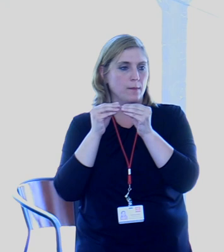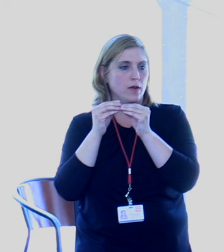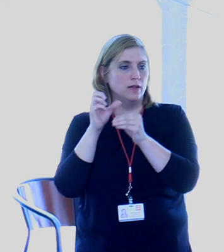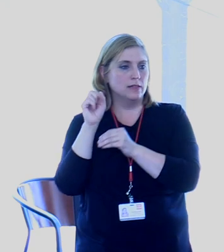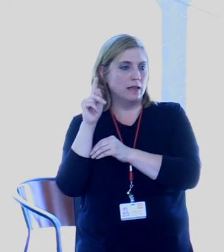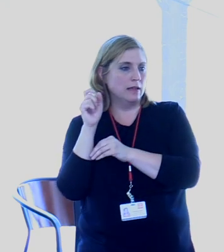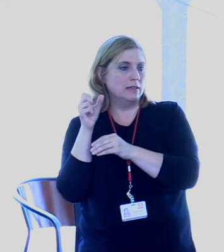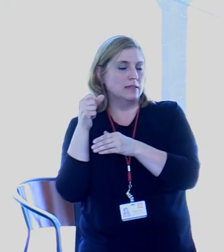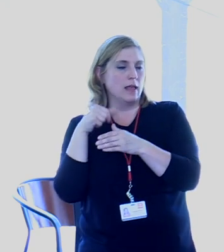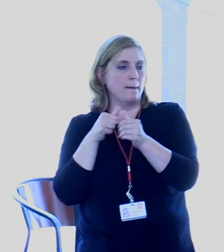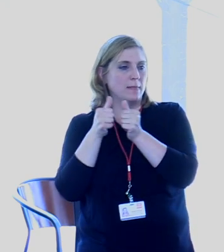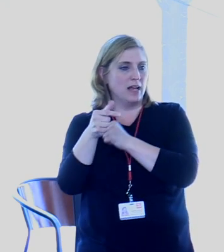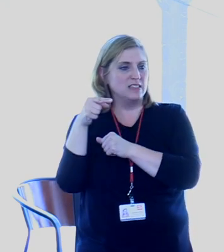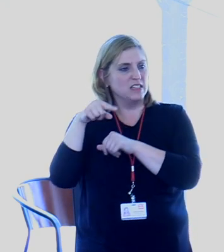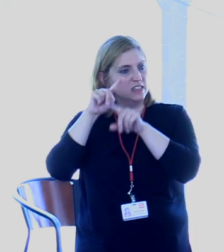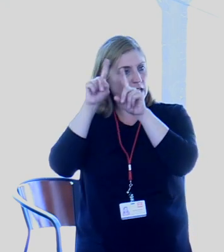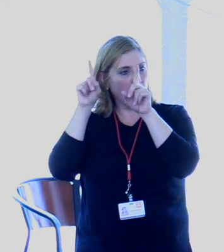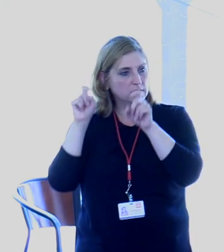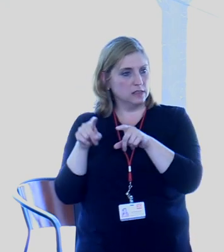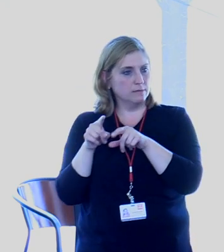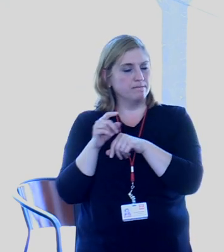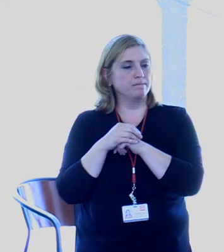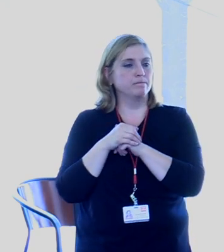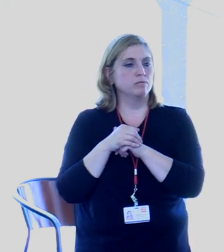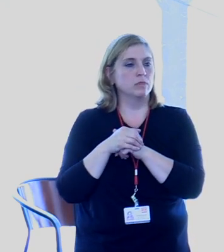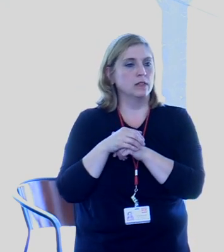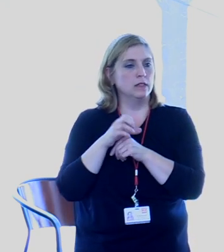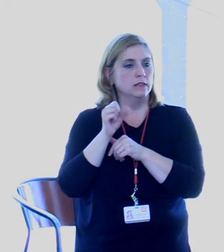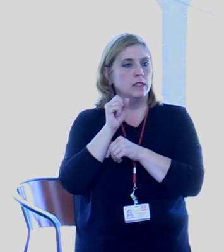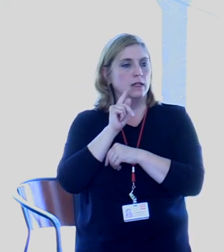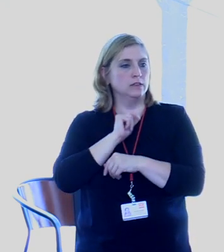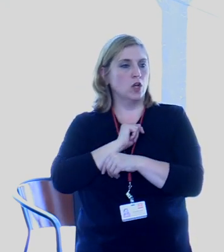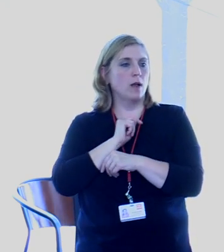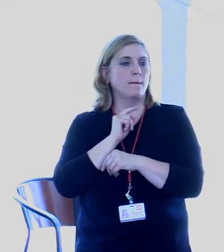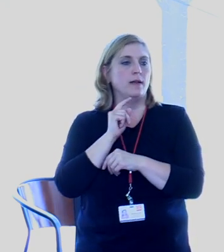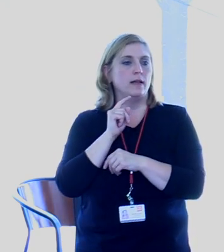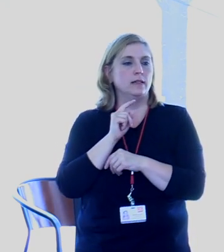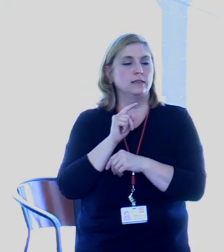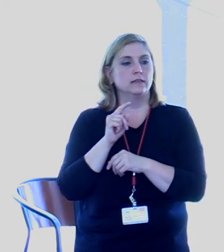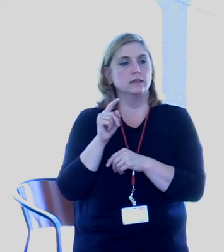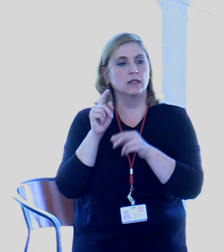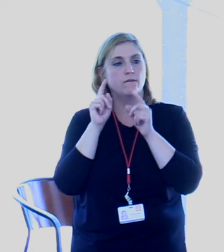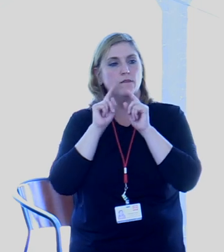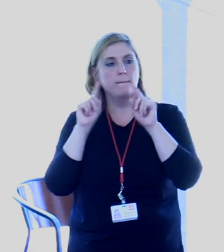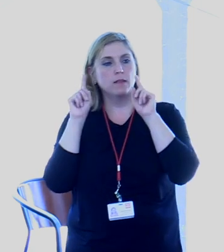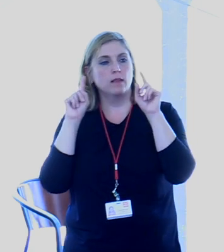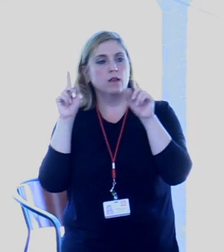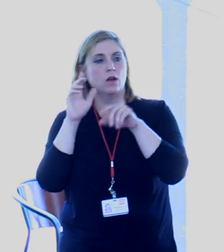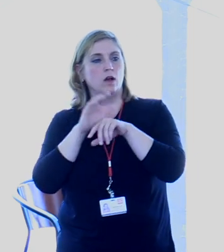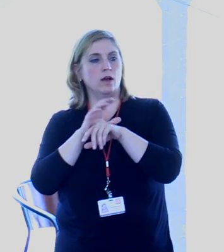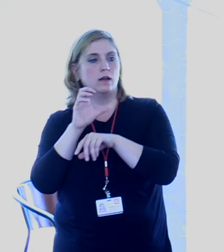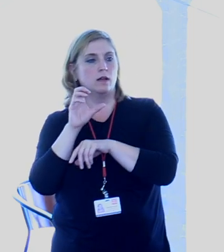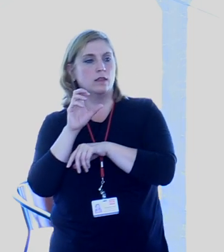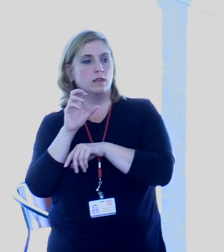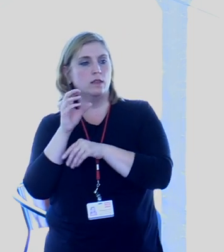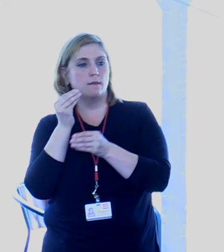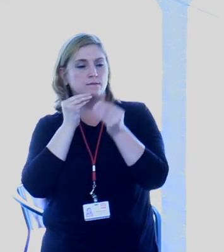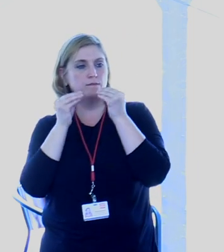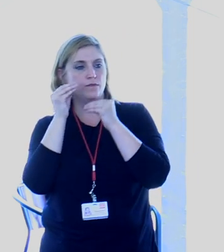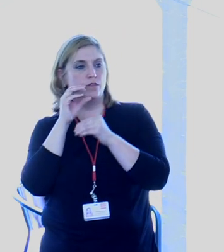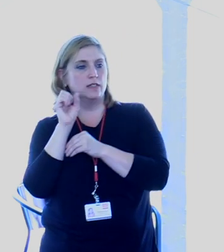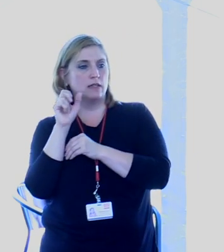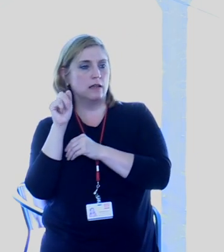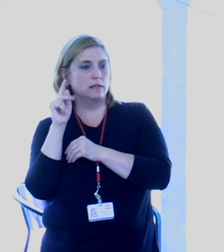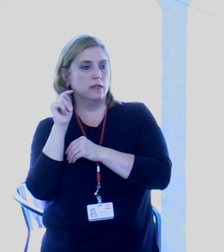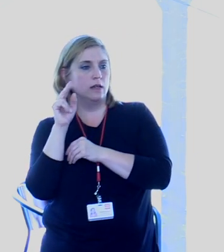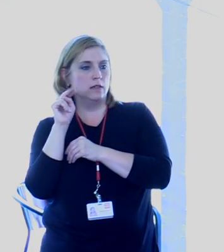who have passed this test, okay? Saint Thomas Aquinas, famously, on the feast of Saint Nicholas, the cross